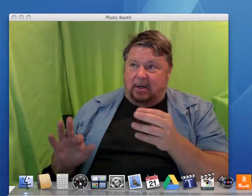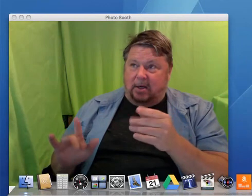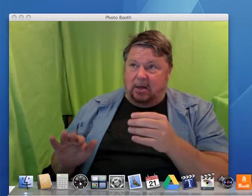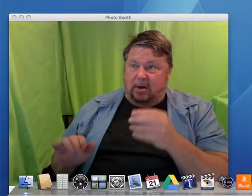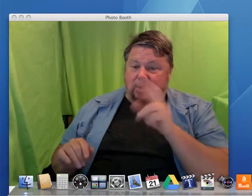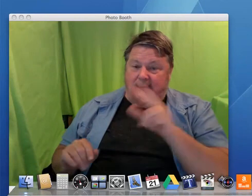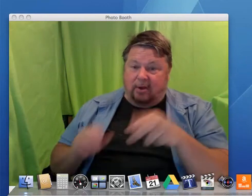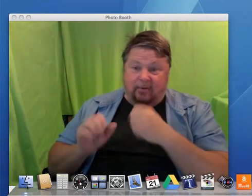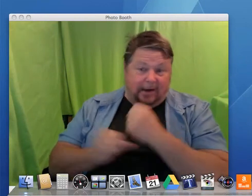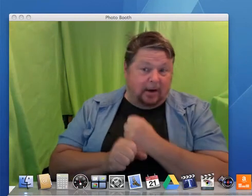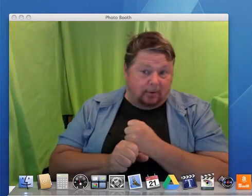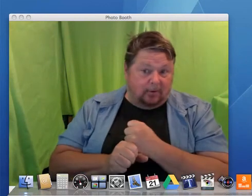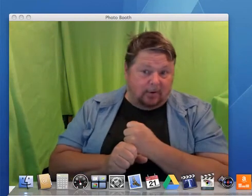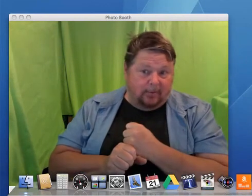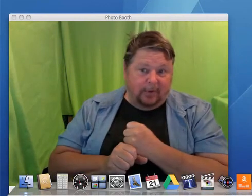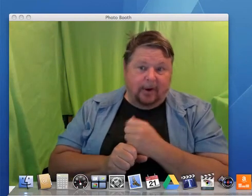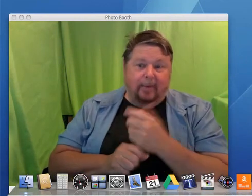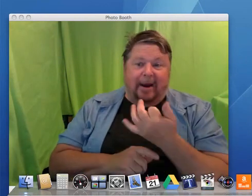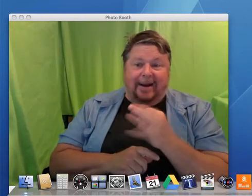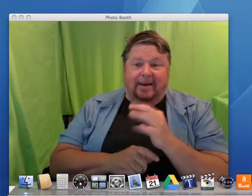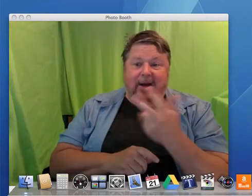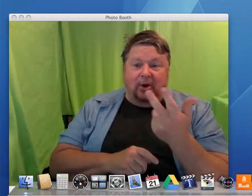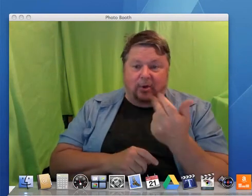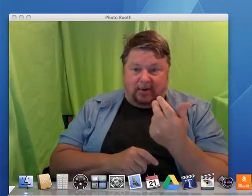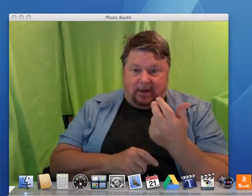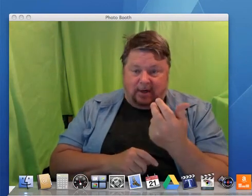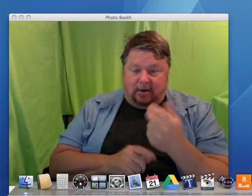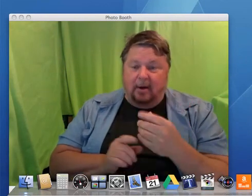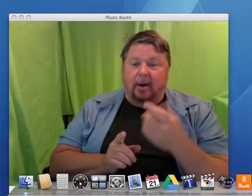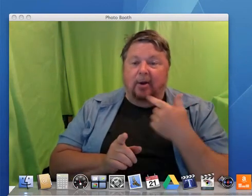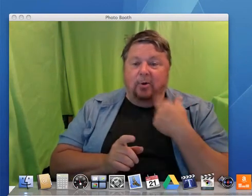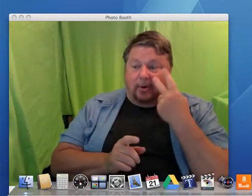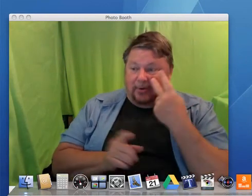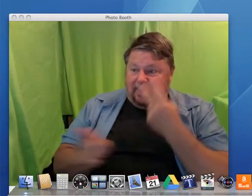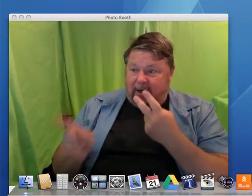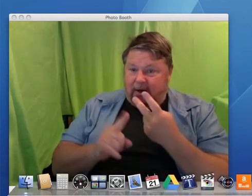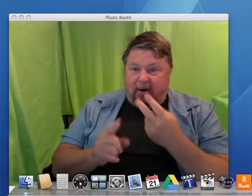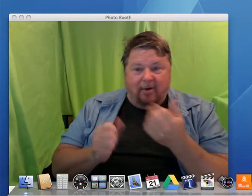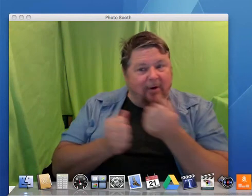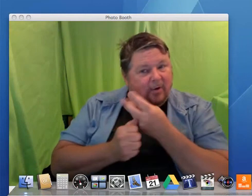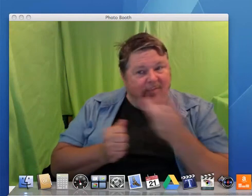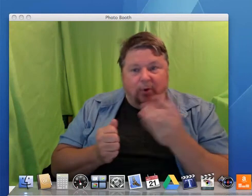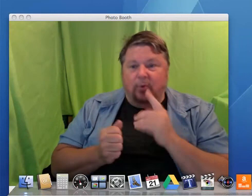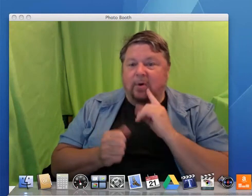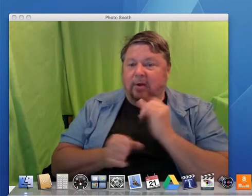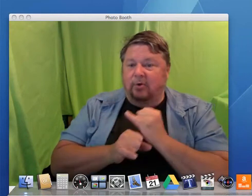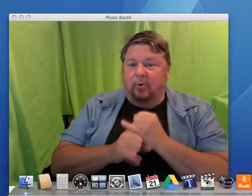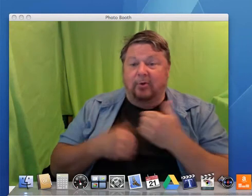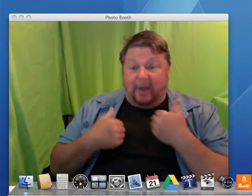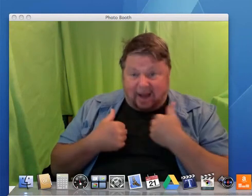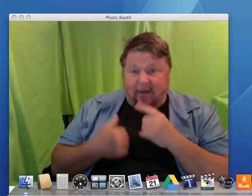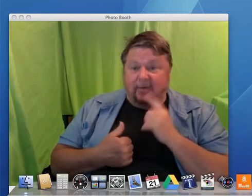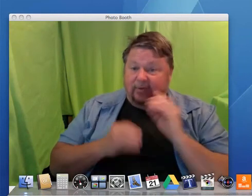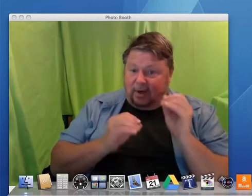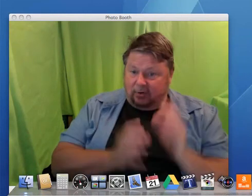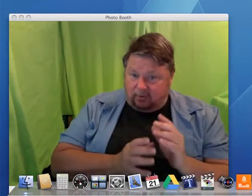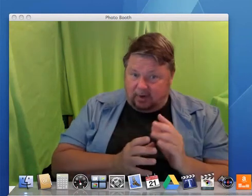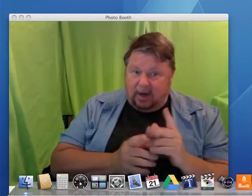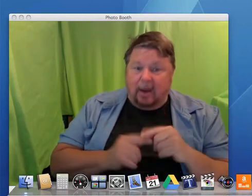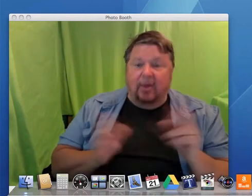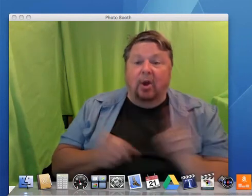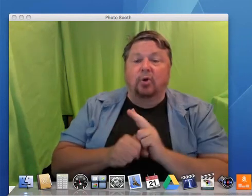Within 33 years, by 1913, you are seeing very few deaf schools that have deaf